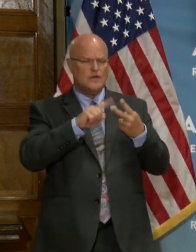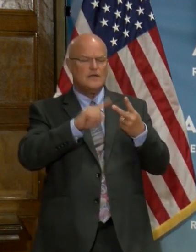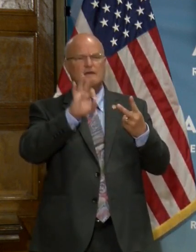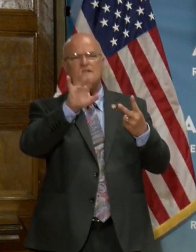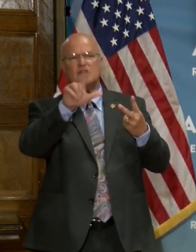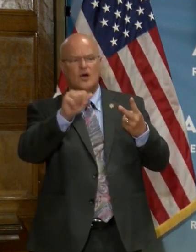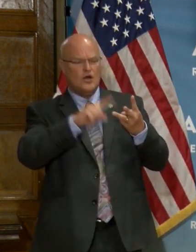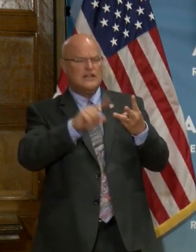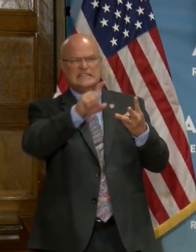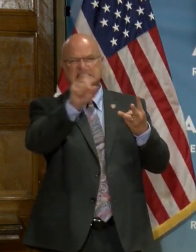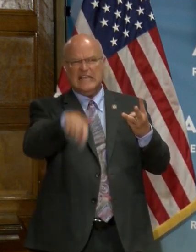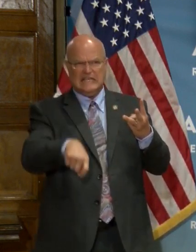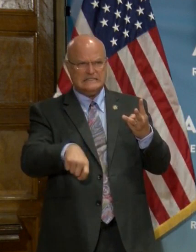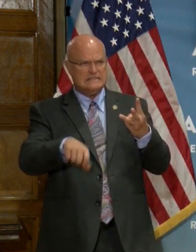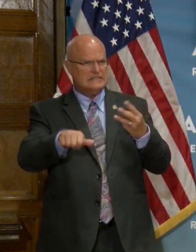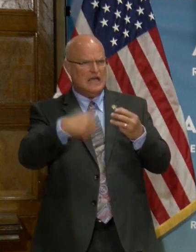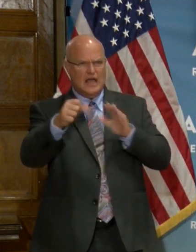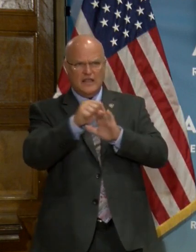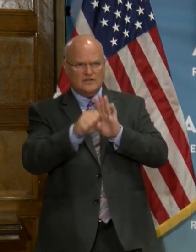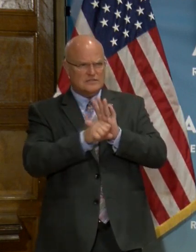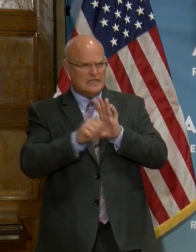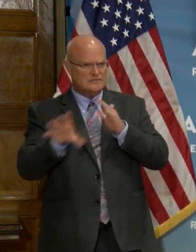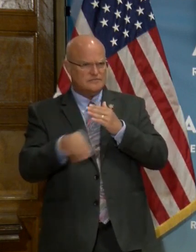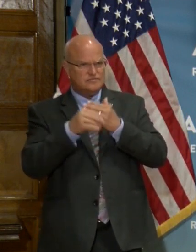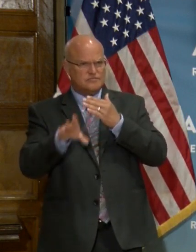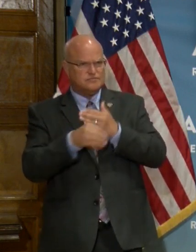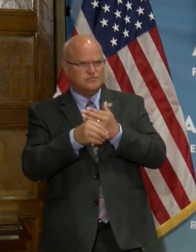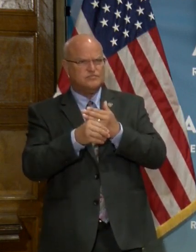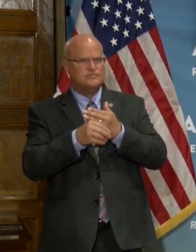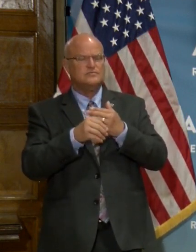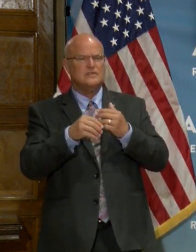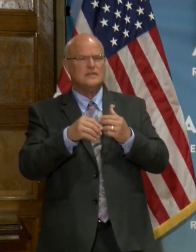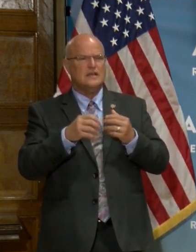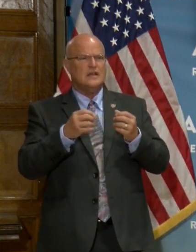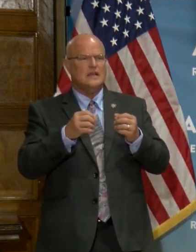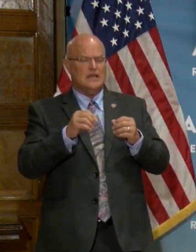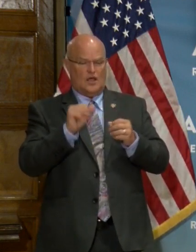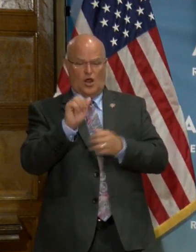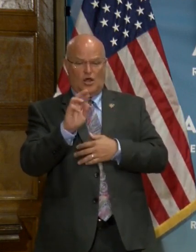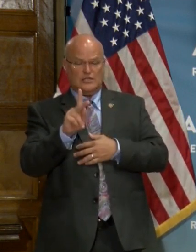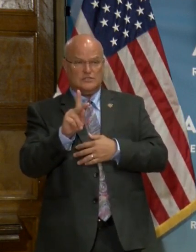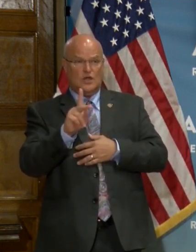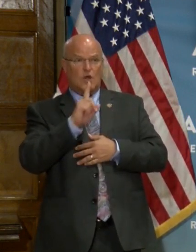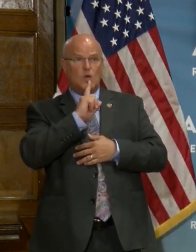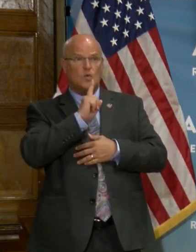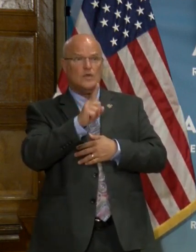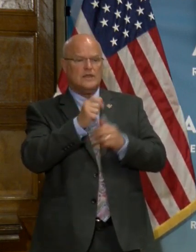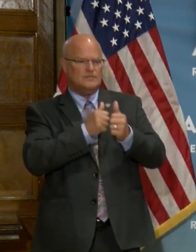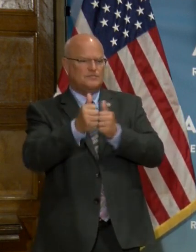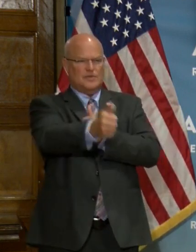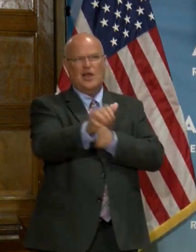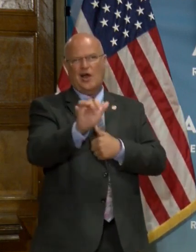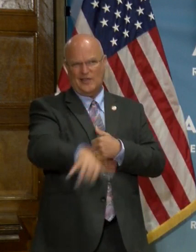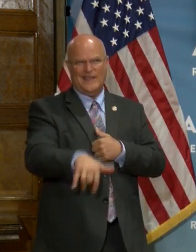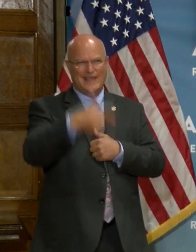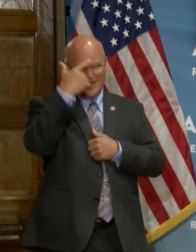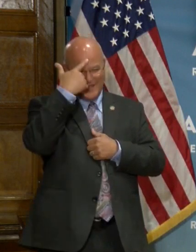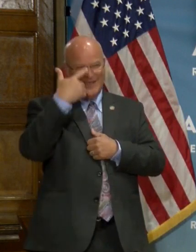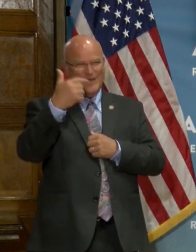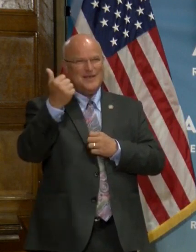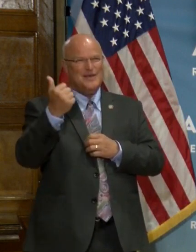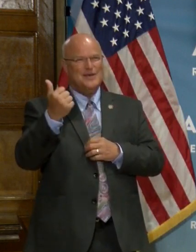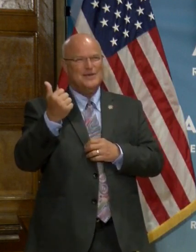you've got Florida, you've got Texas. So if you in Arkansas, we really move beyond that